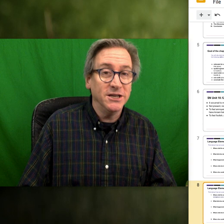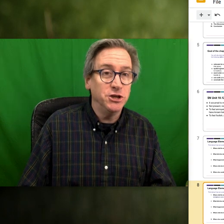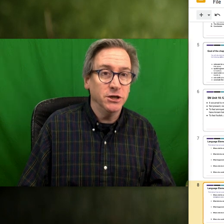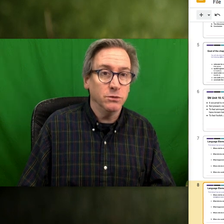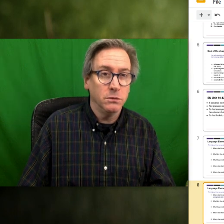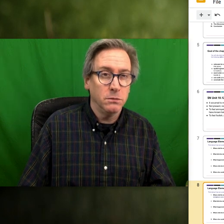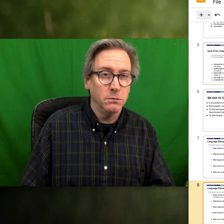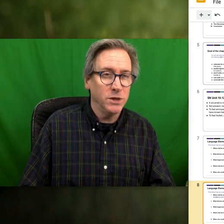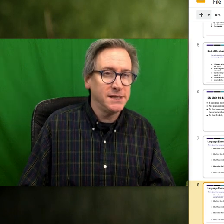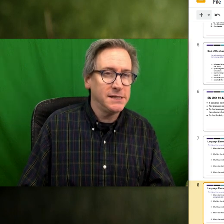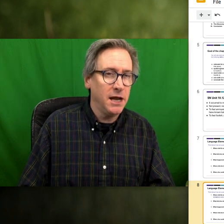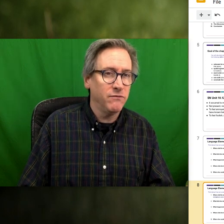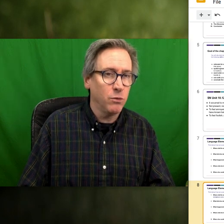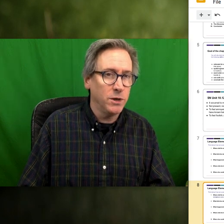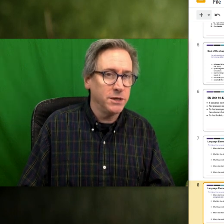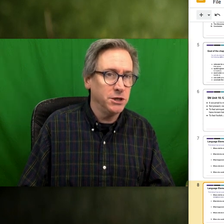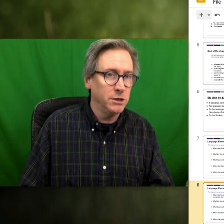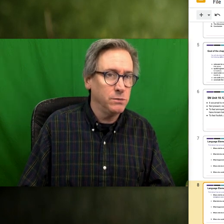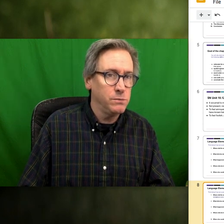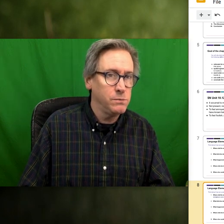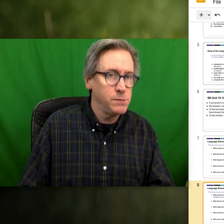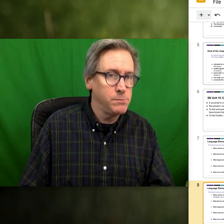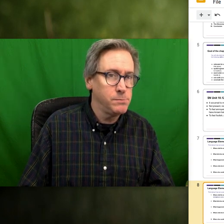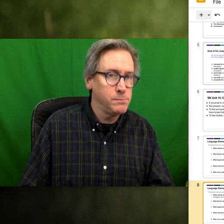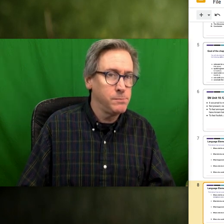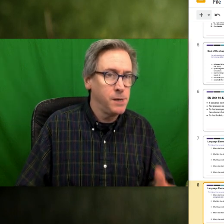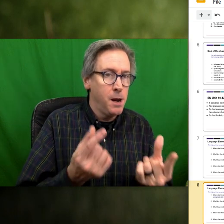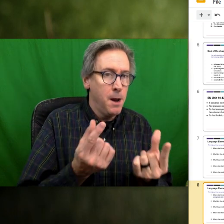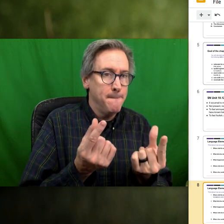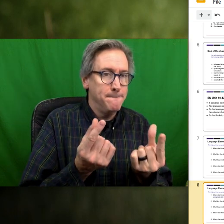What did she do? What's the sign for what did she do?